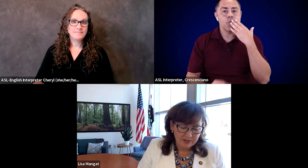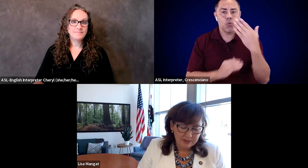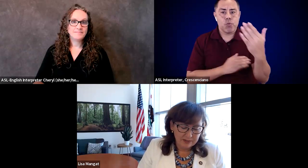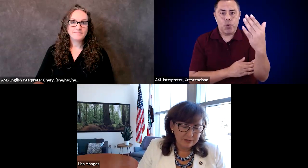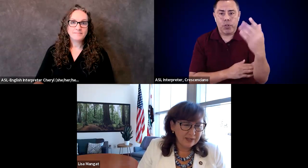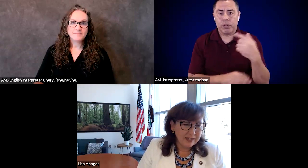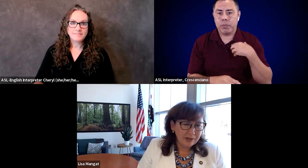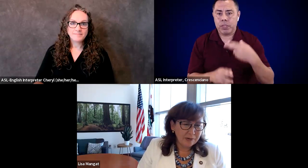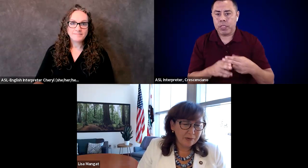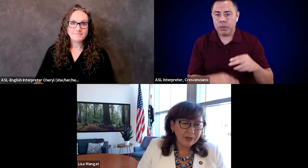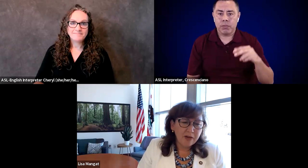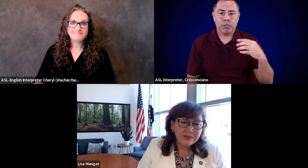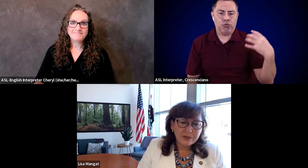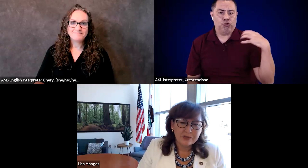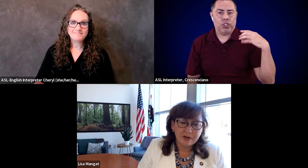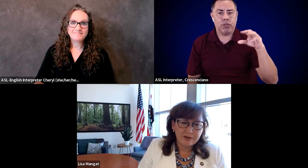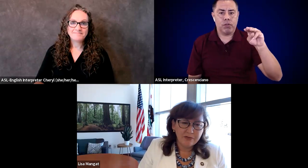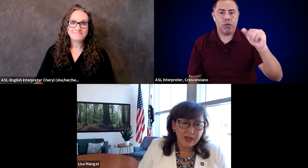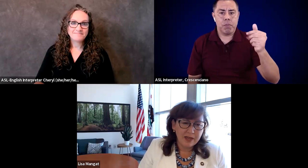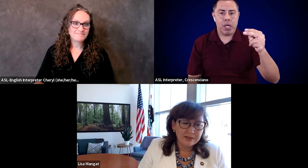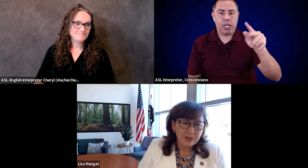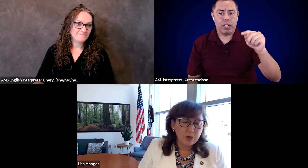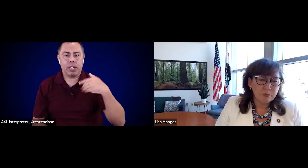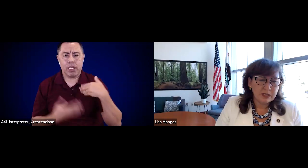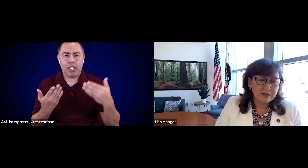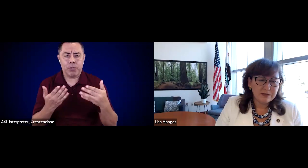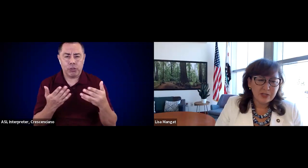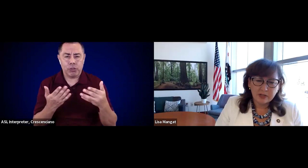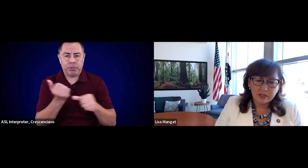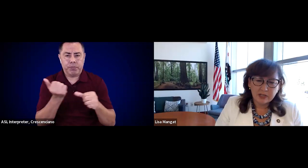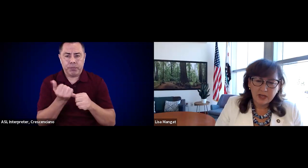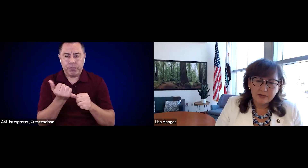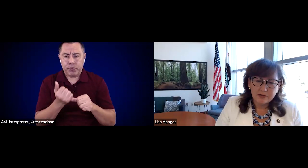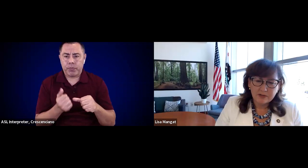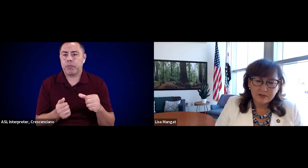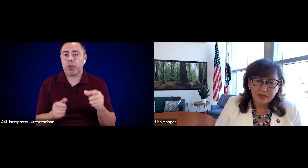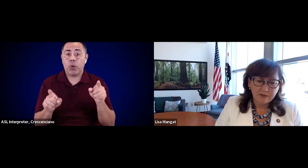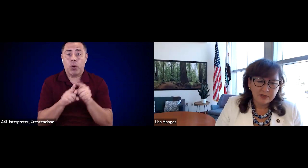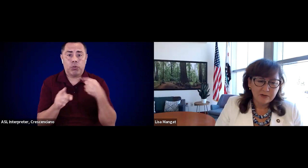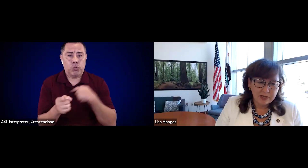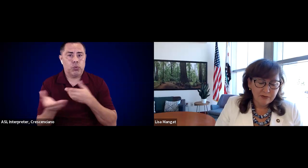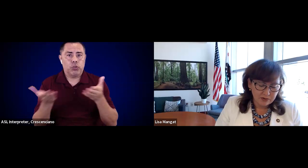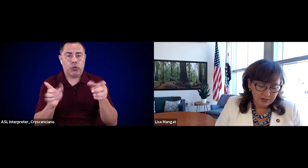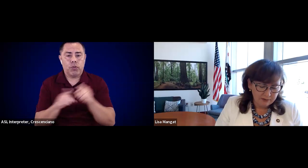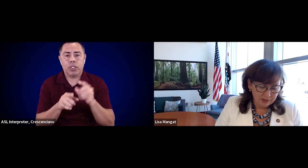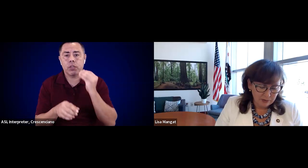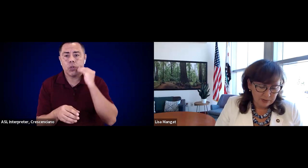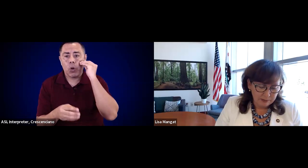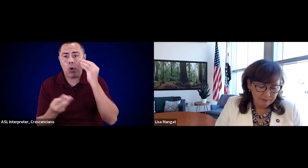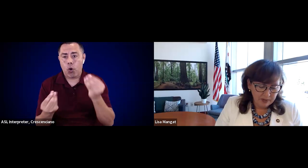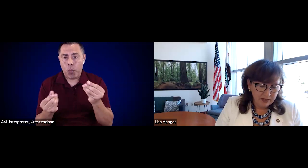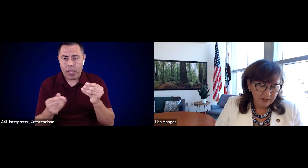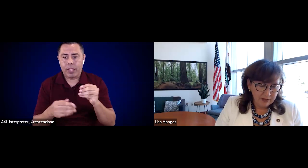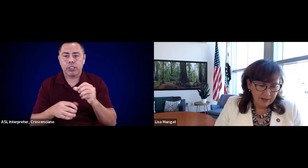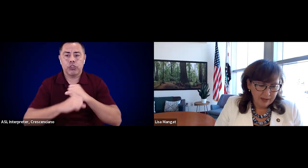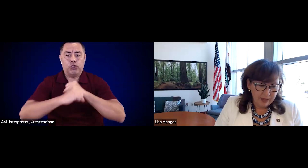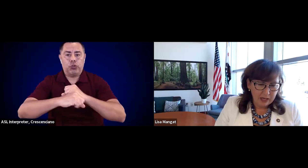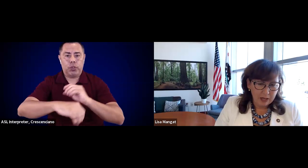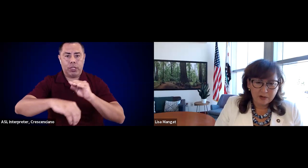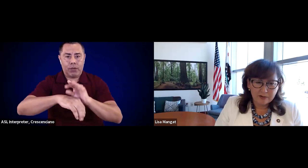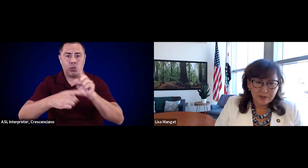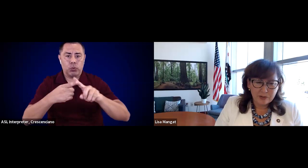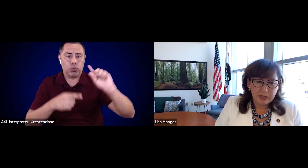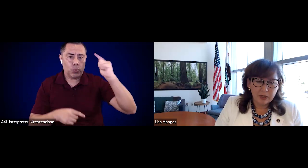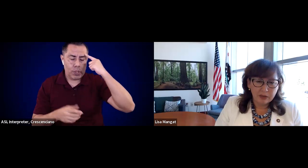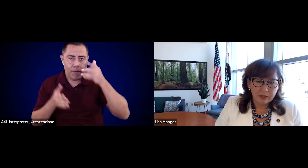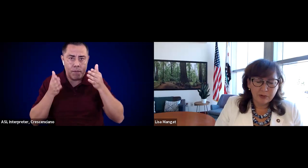Emergency Services. We also serve as the Homeland Security Advisor to the Governor, Governor Gavin Newsom, and